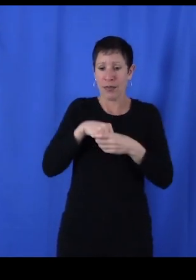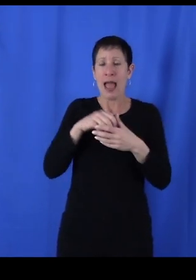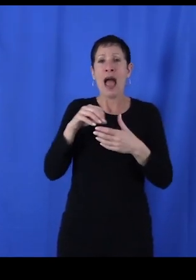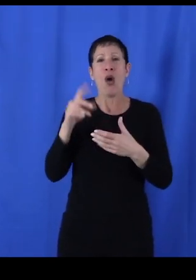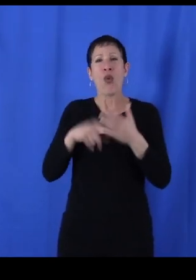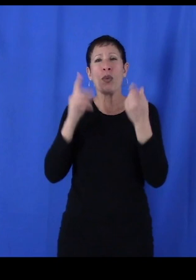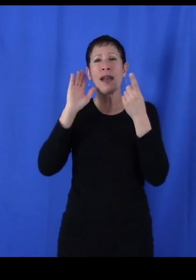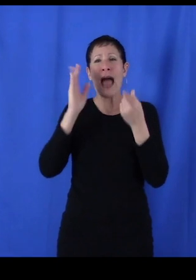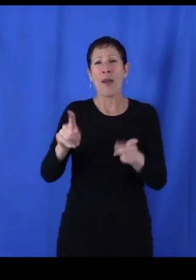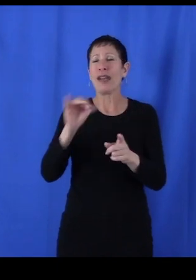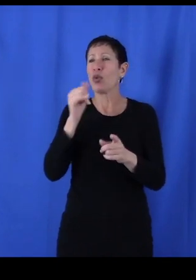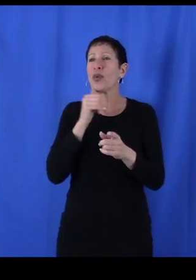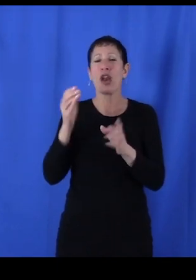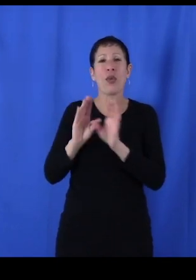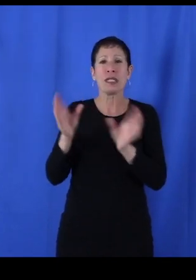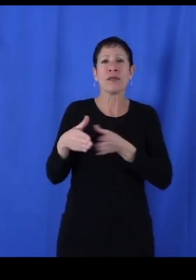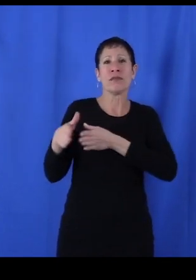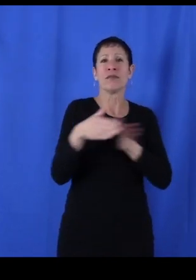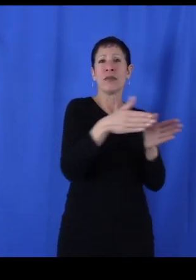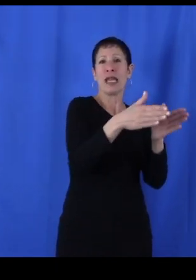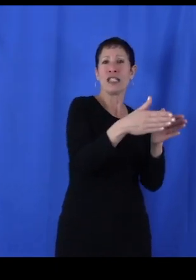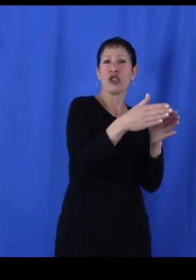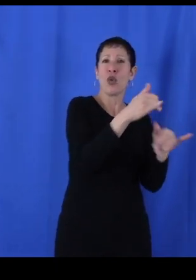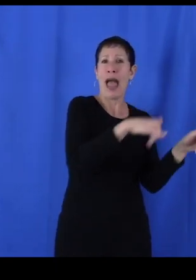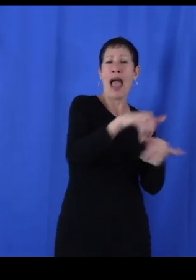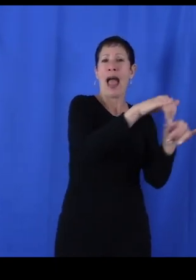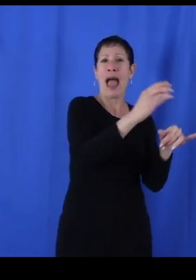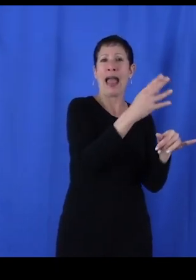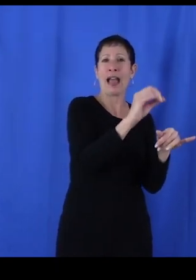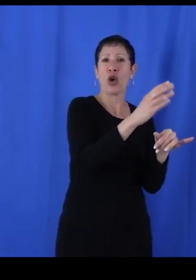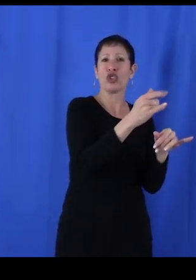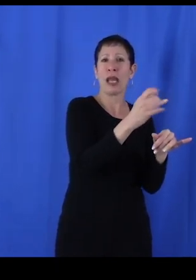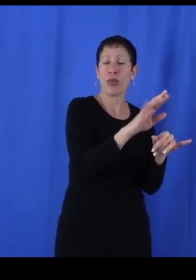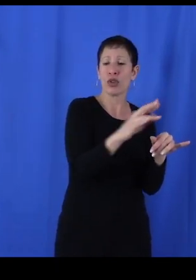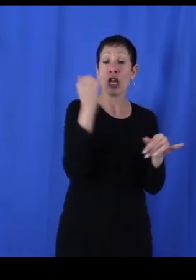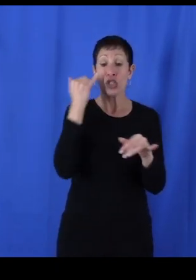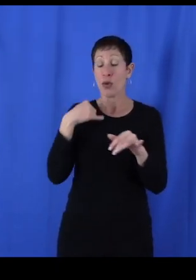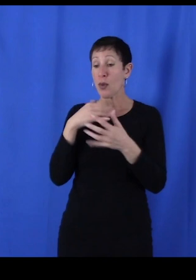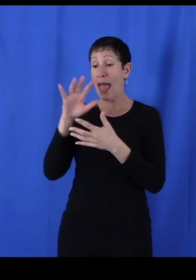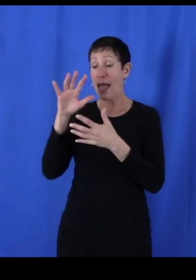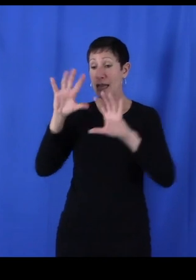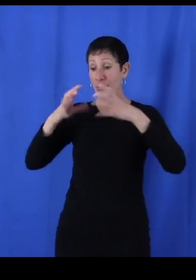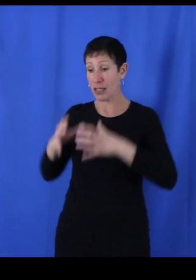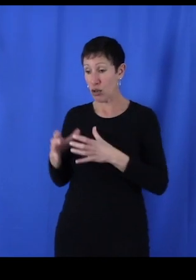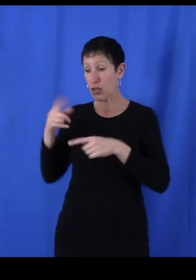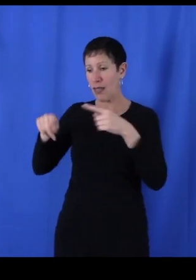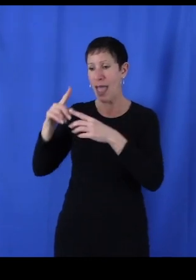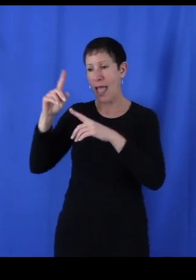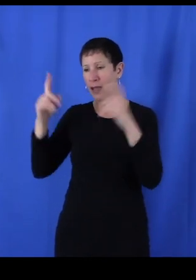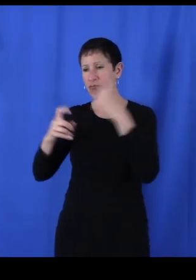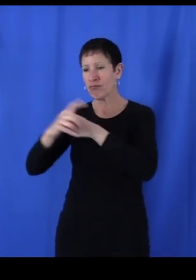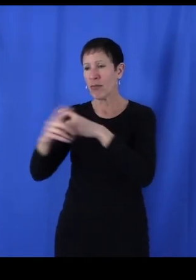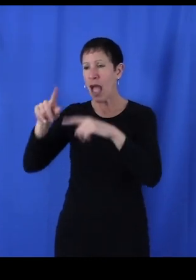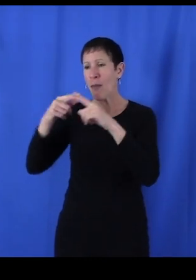into homophilous echo chambers? So what else would emerge if these clusters explore difference rather than similarity?